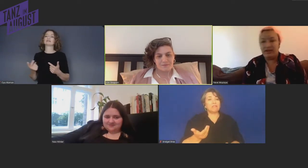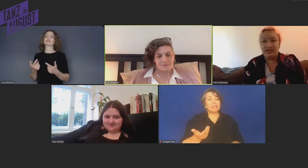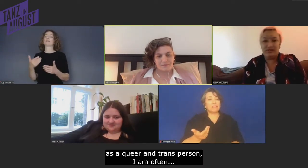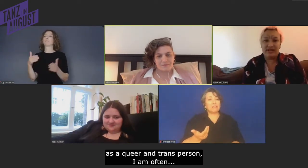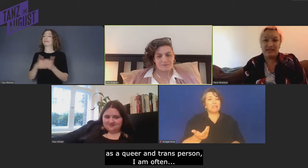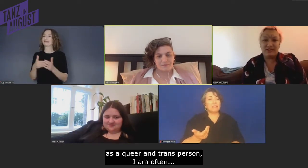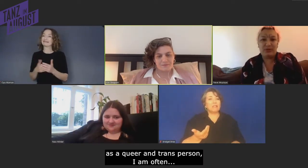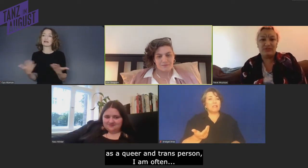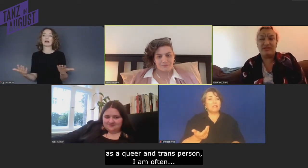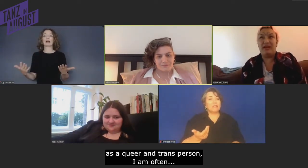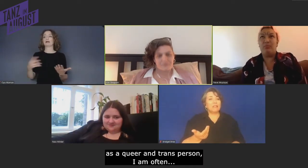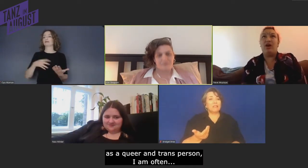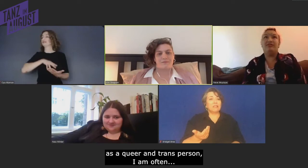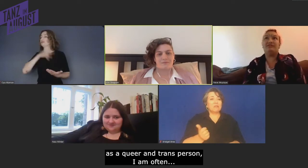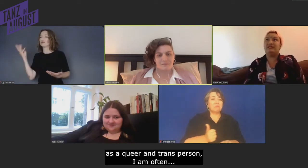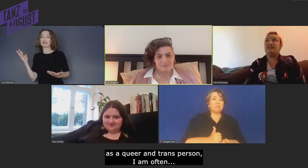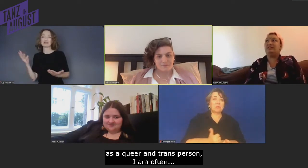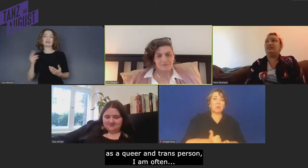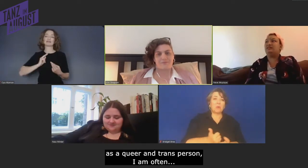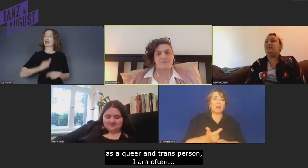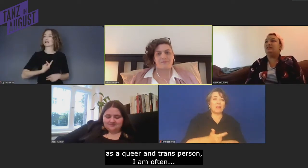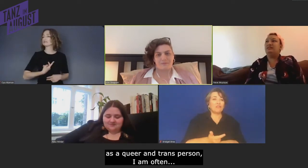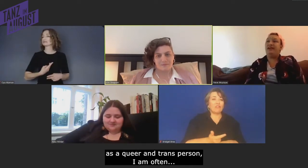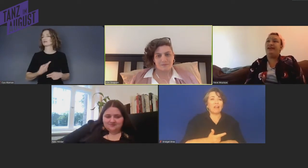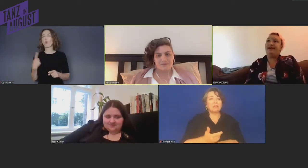queer and trans person, I'm often